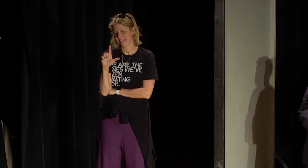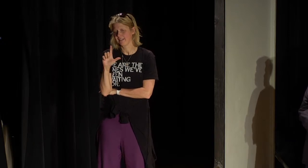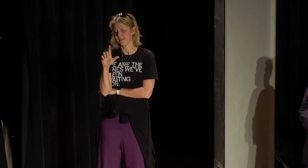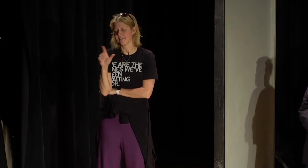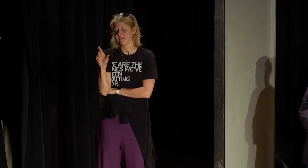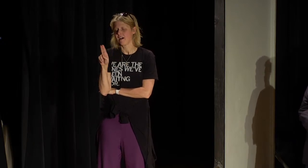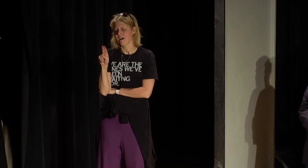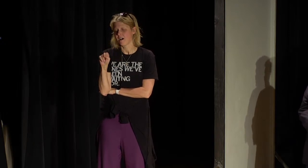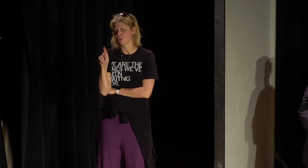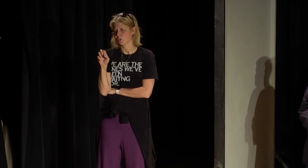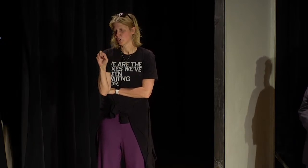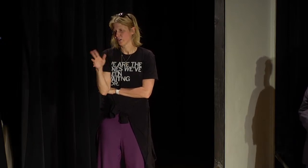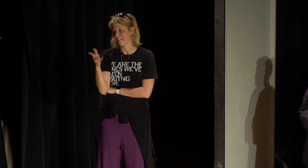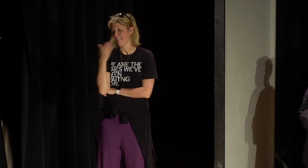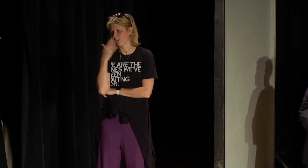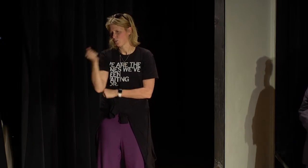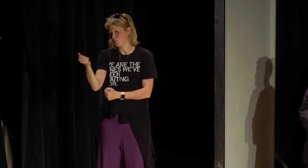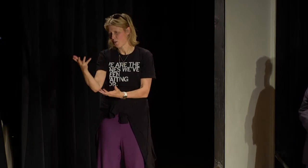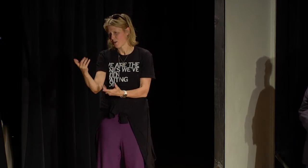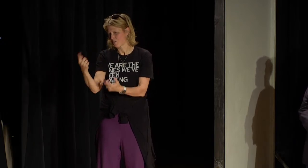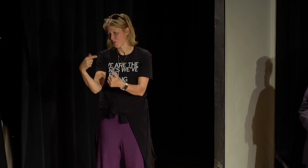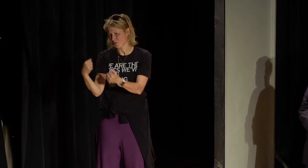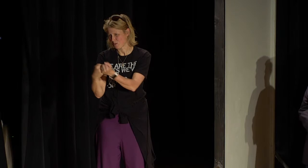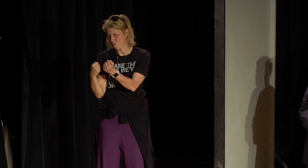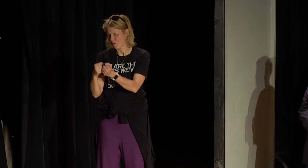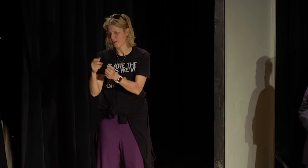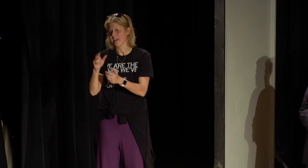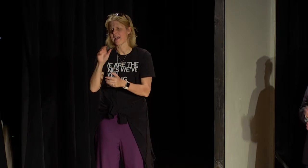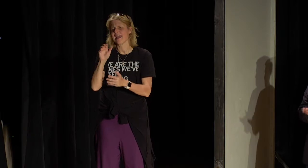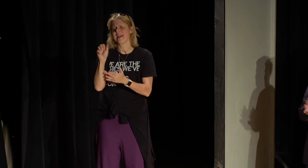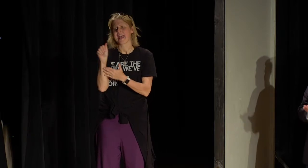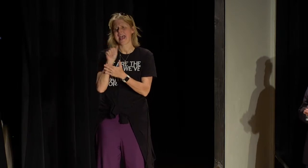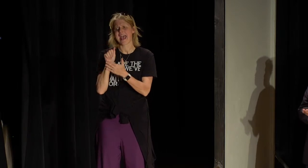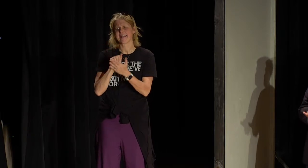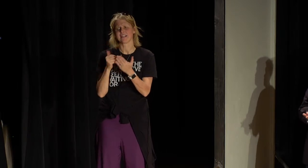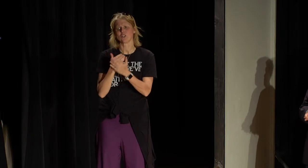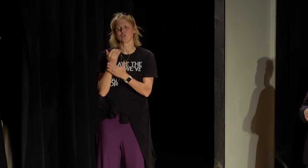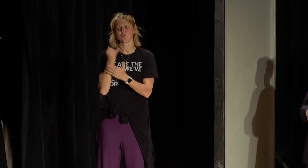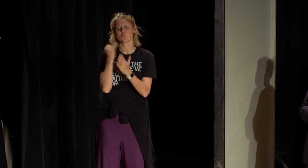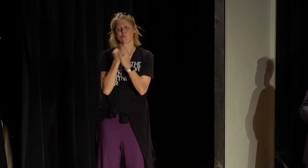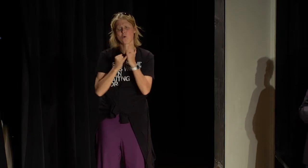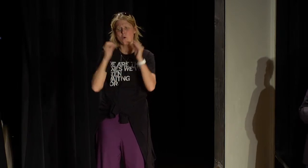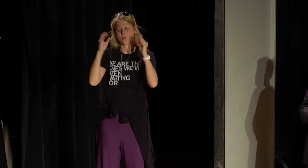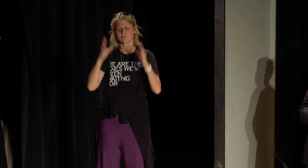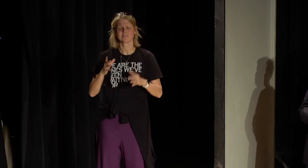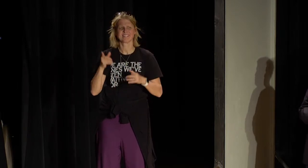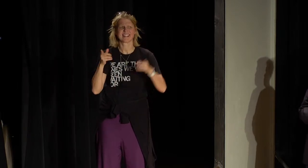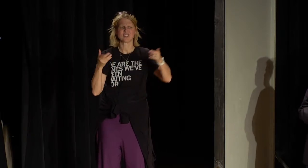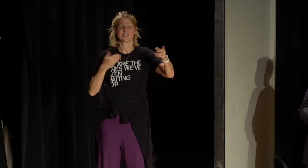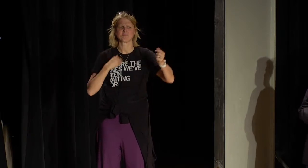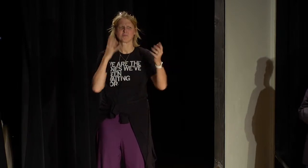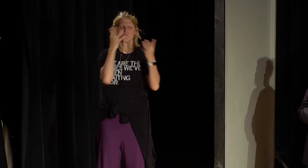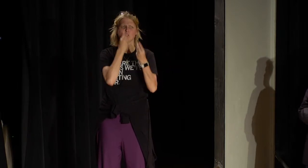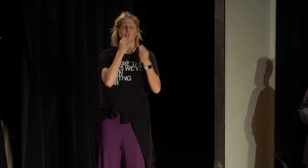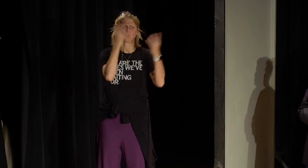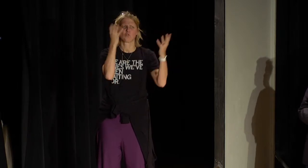Annabelle Unker. Thank you so much for coming to support this. Allie is our new art teacher this year, and she